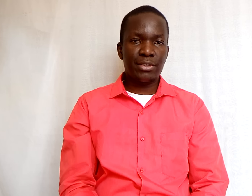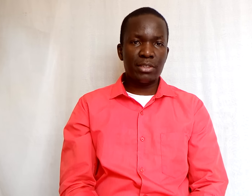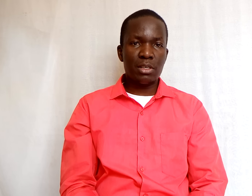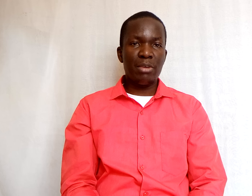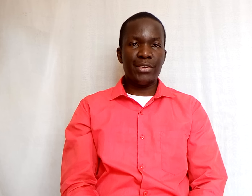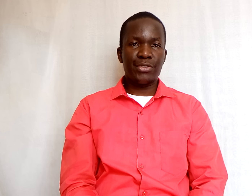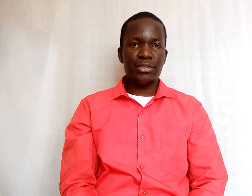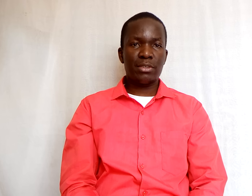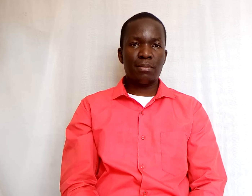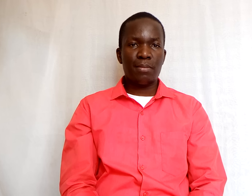beans.